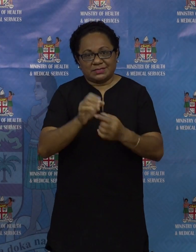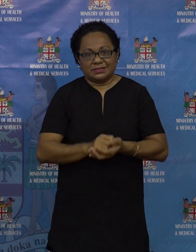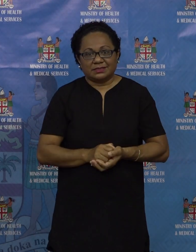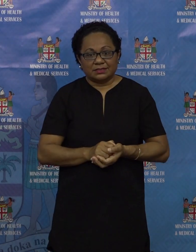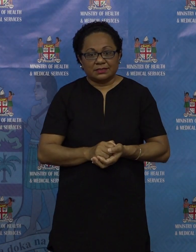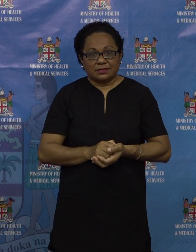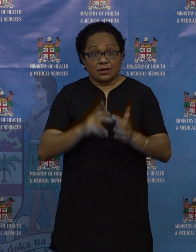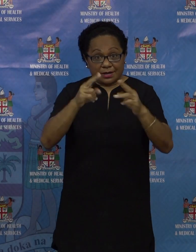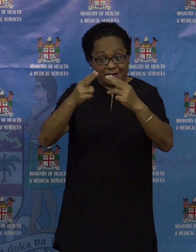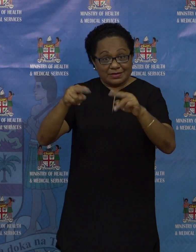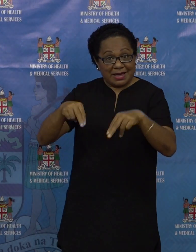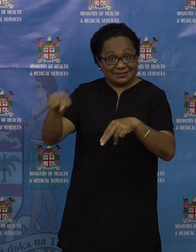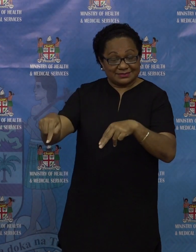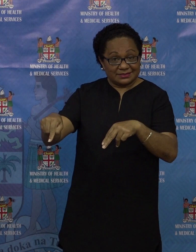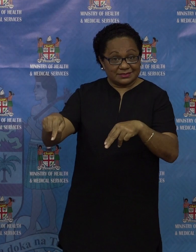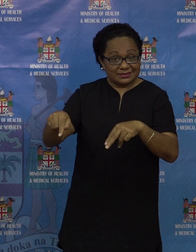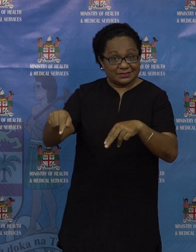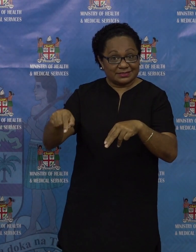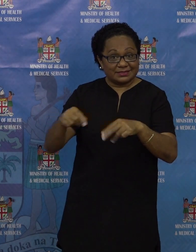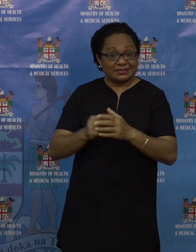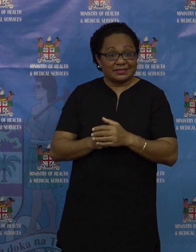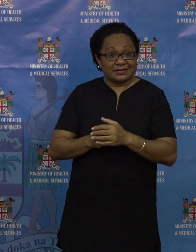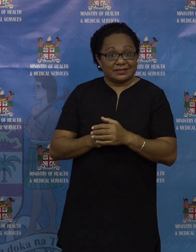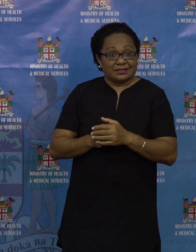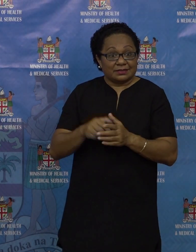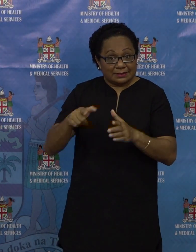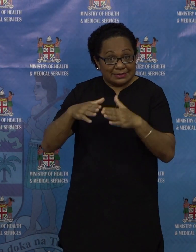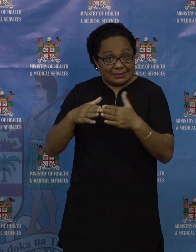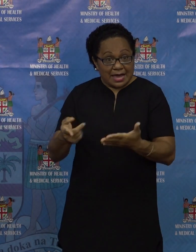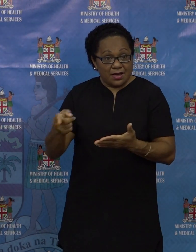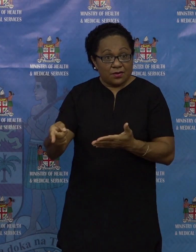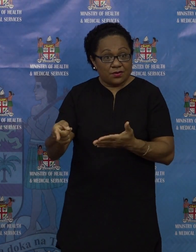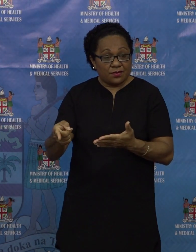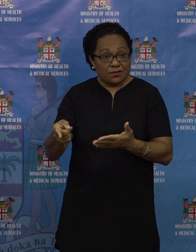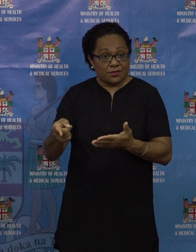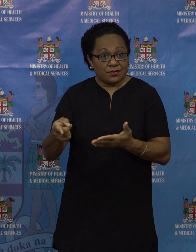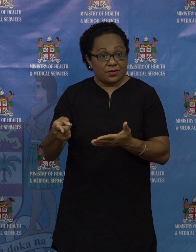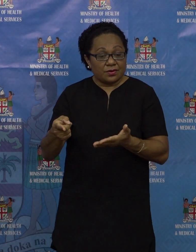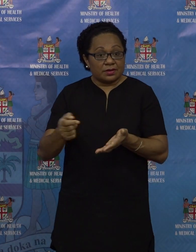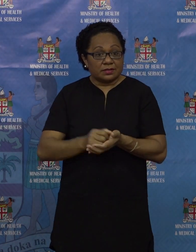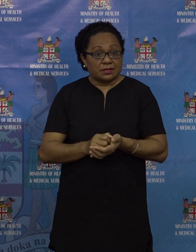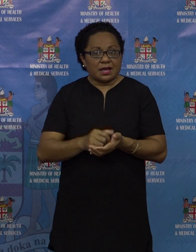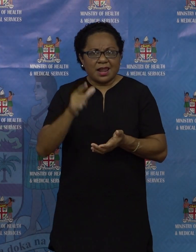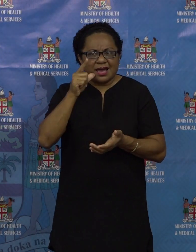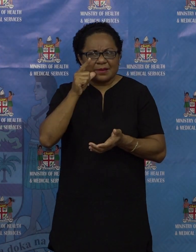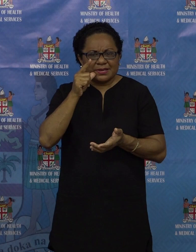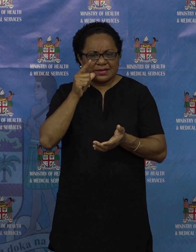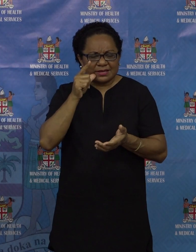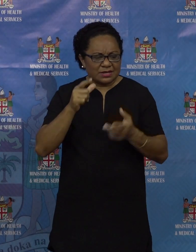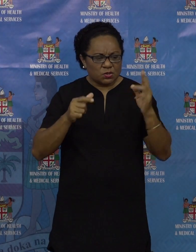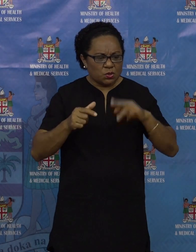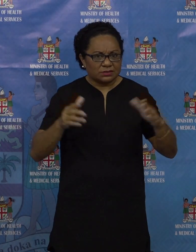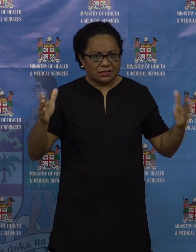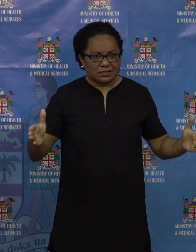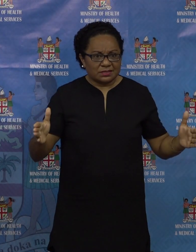FIMET, our emergency response team, is currently conducting more medical evacuations in areas outside the current Laminosori containment zone